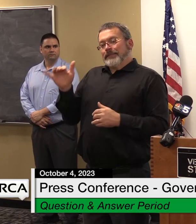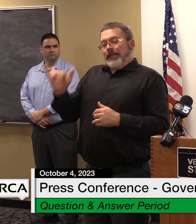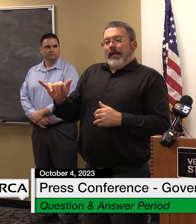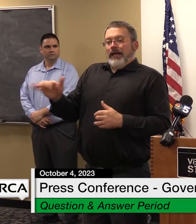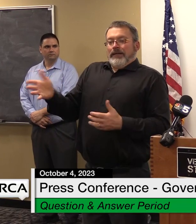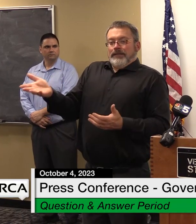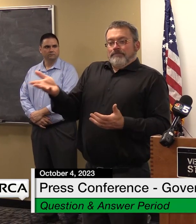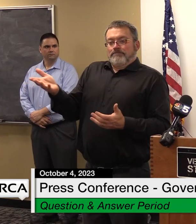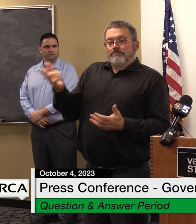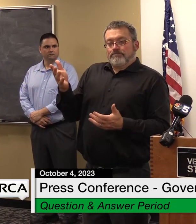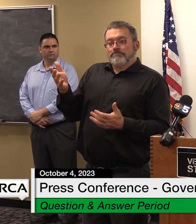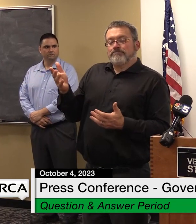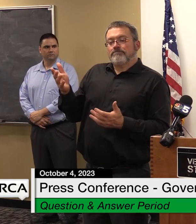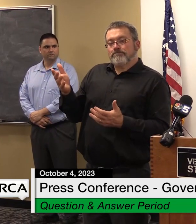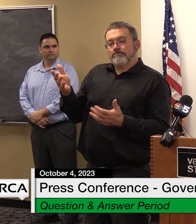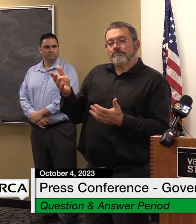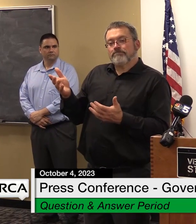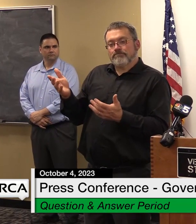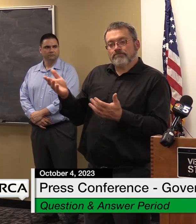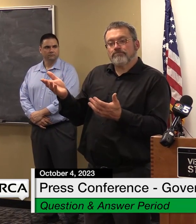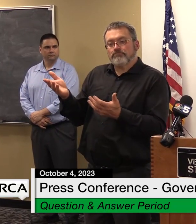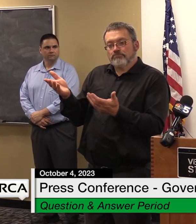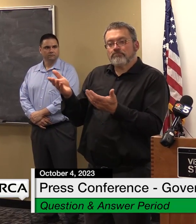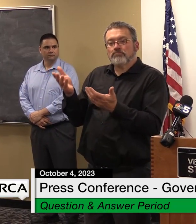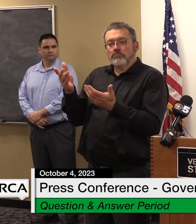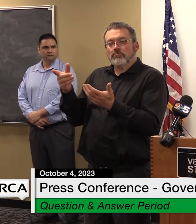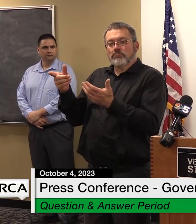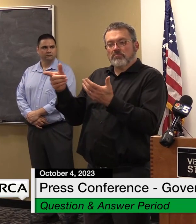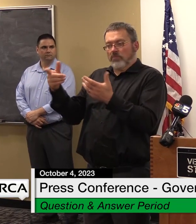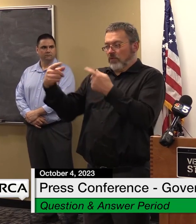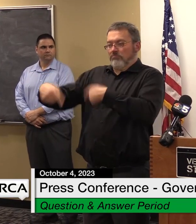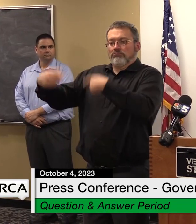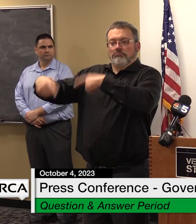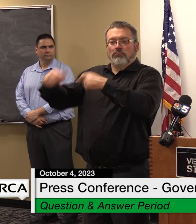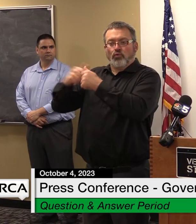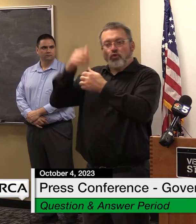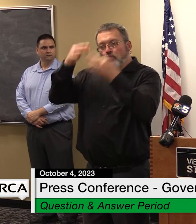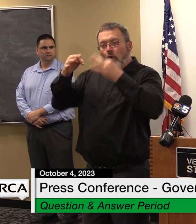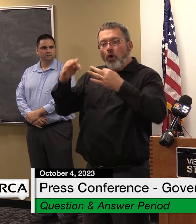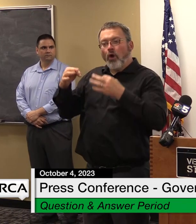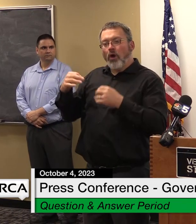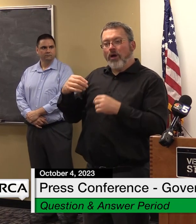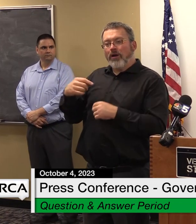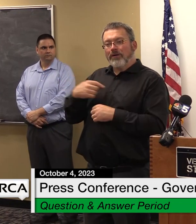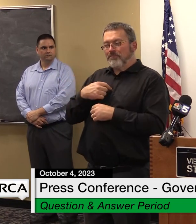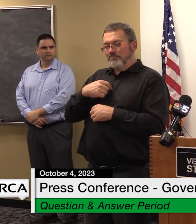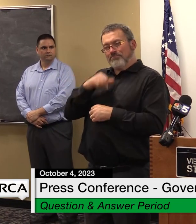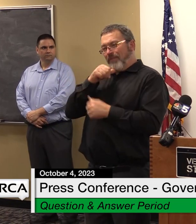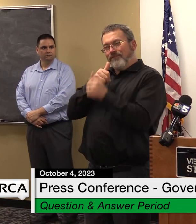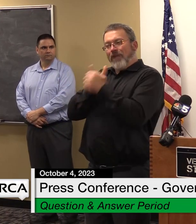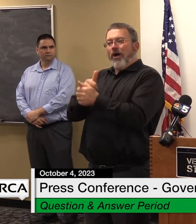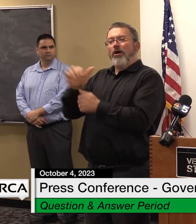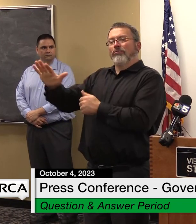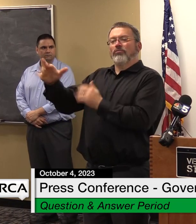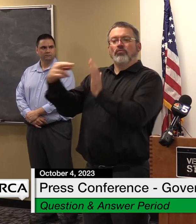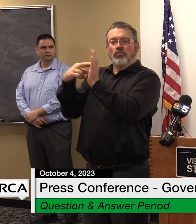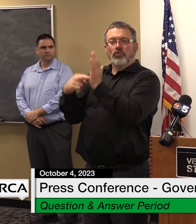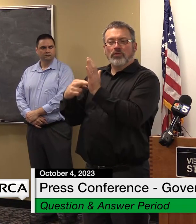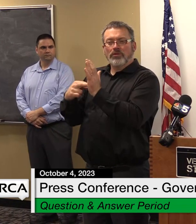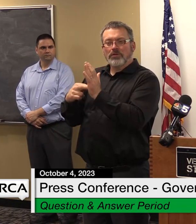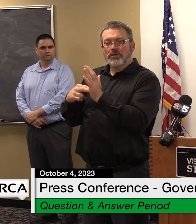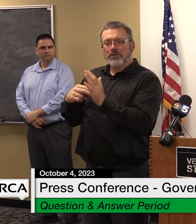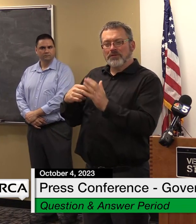The argument he's going to make to the court, I believe, is that he doesn't fall under that. But I still believe it was the right thing to do.